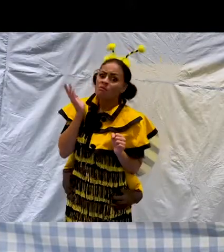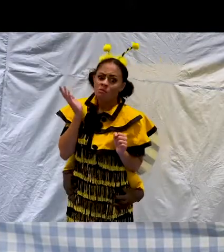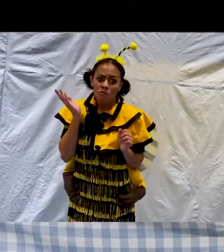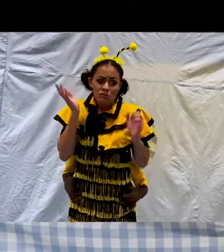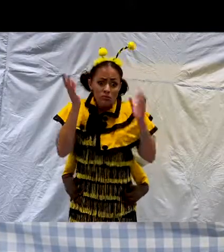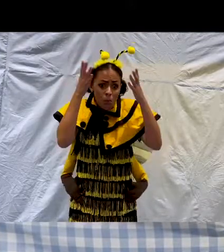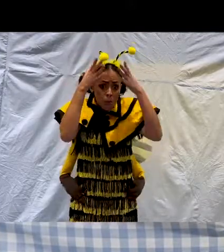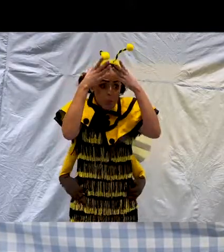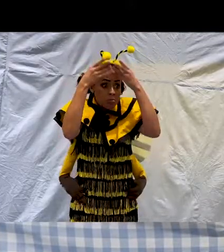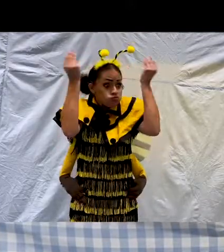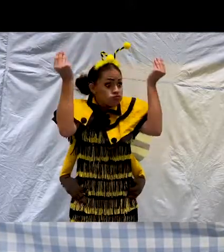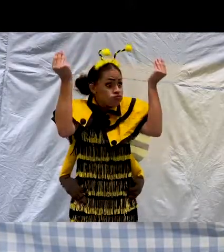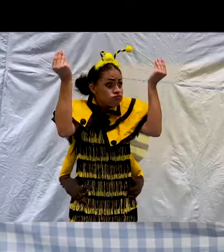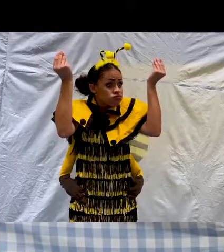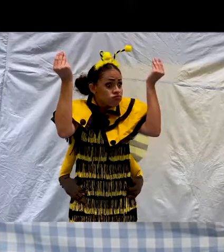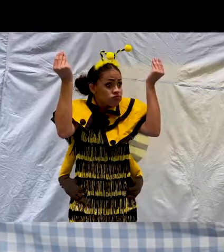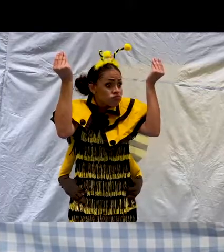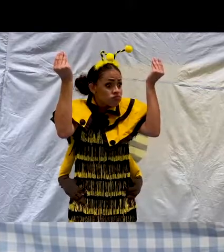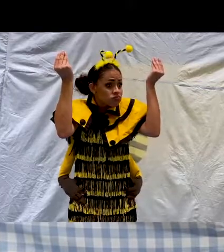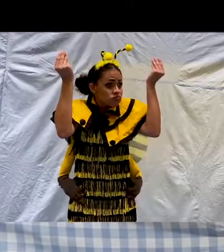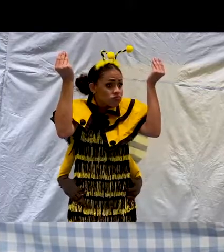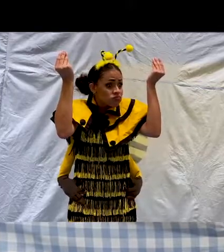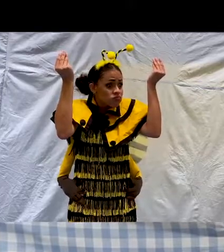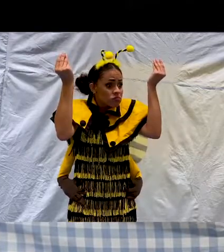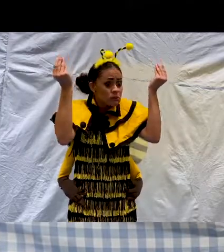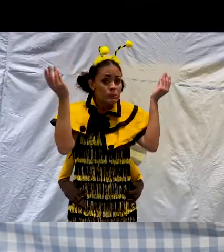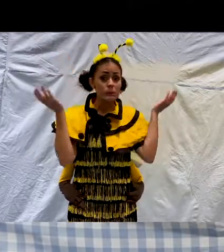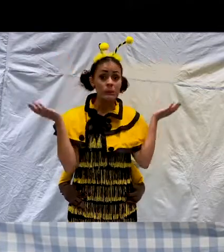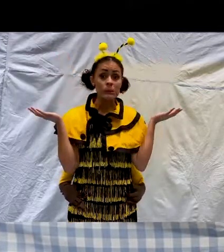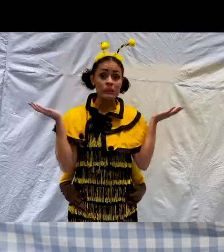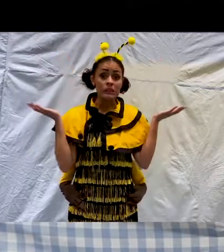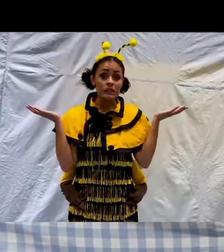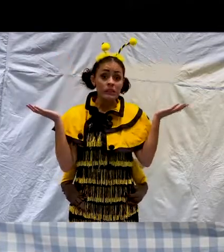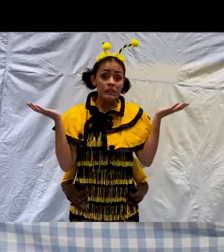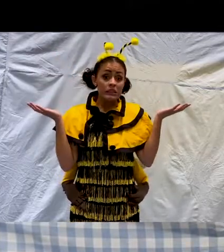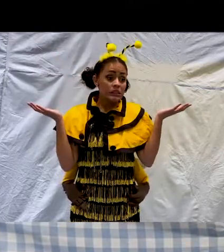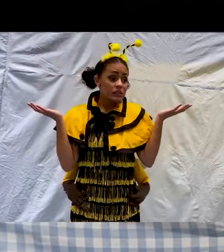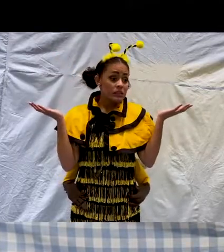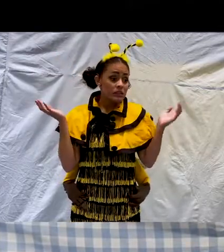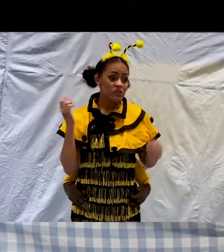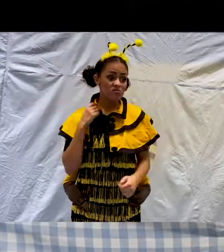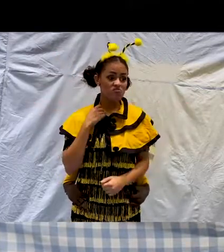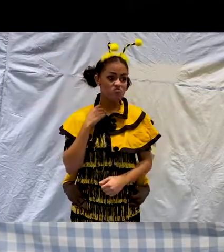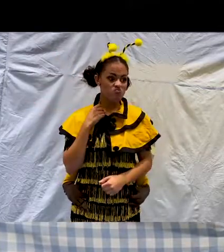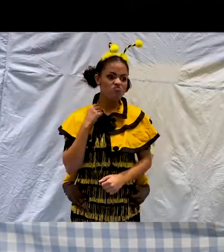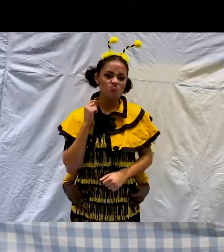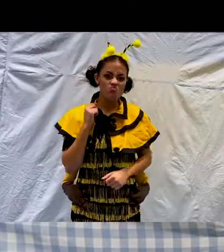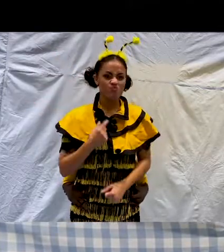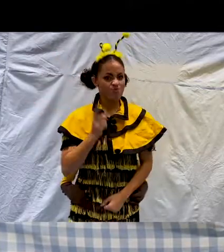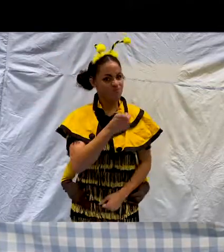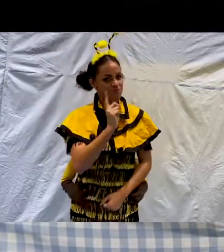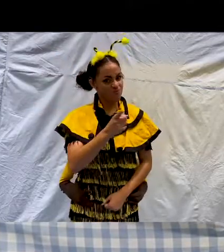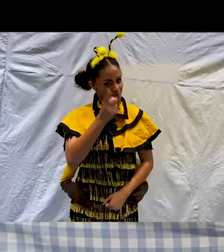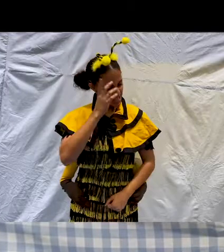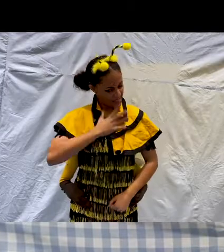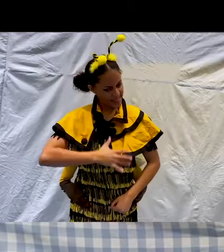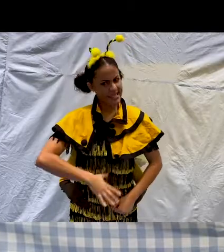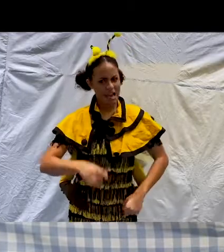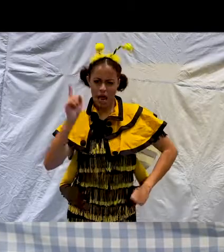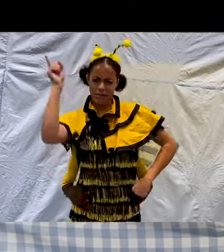I forgot. That's why we need a disco. Bear Grylls has